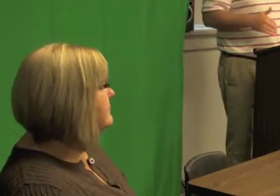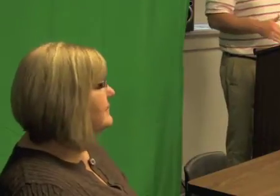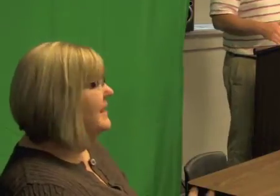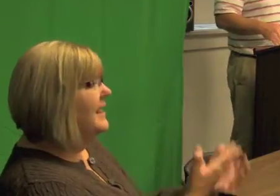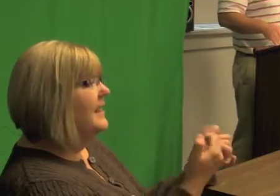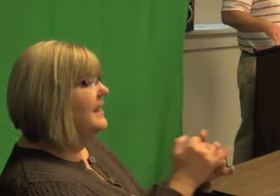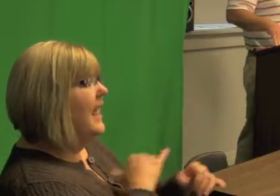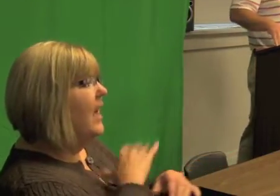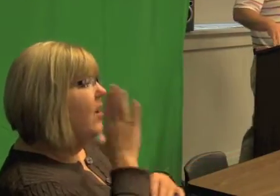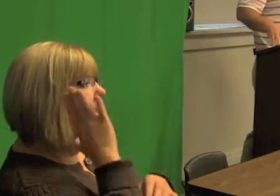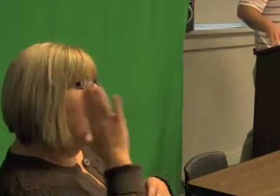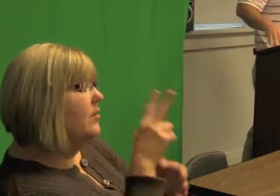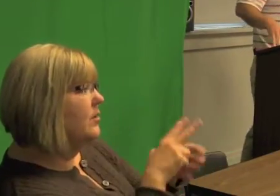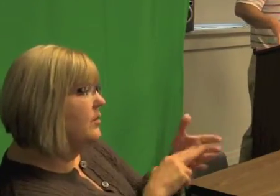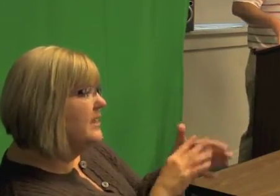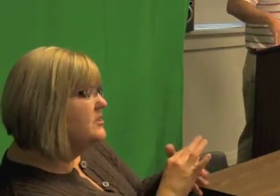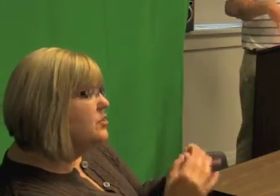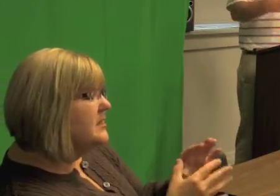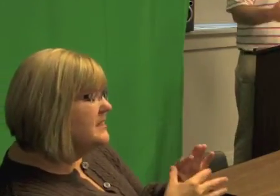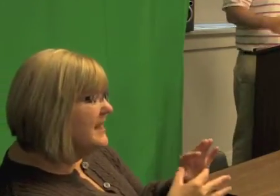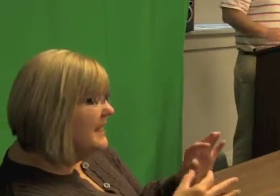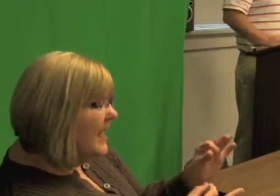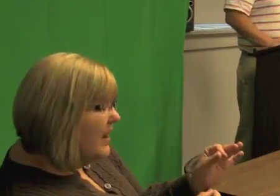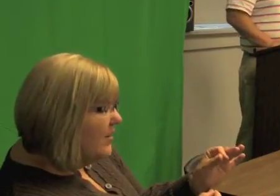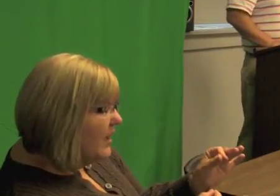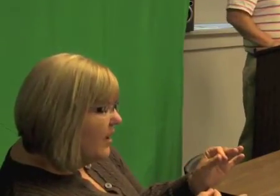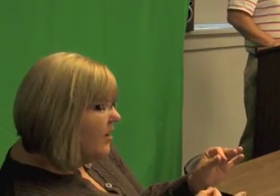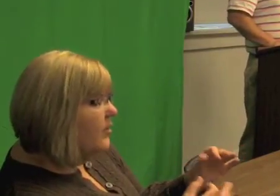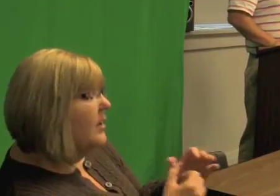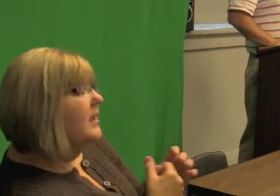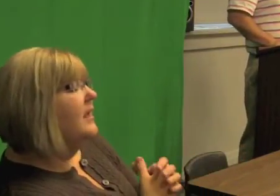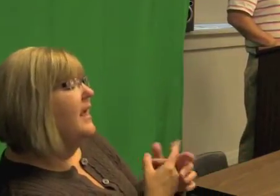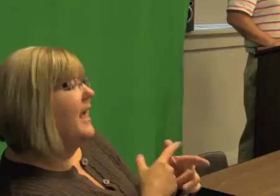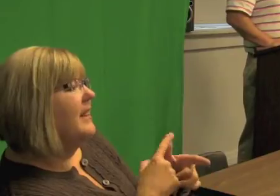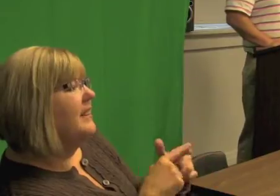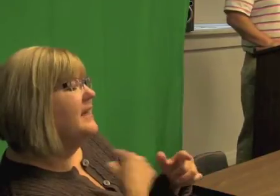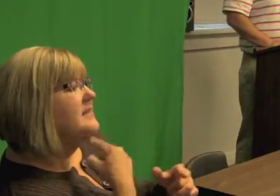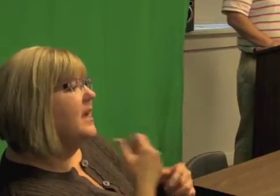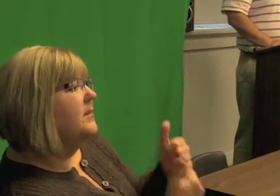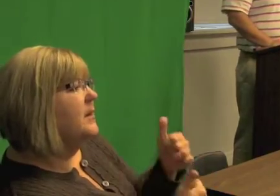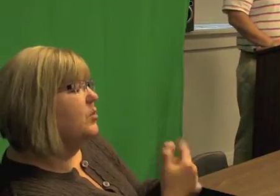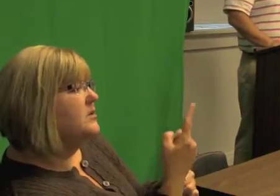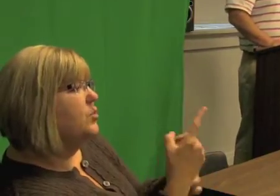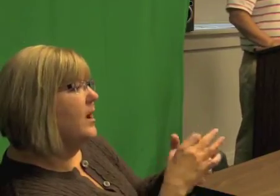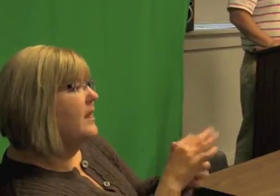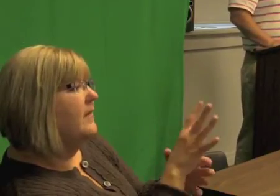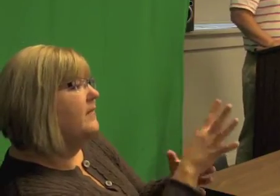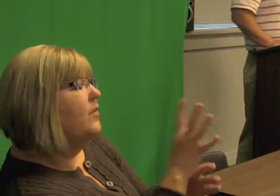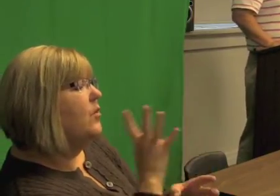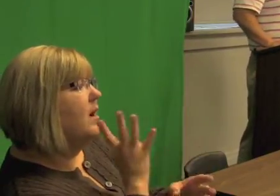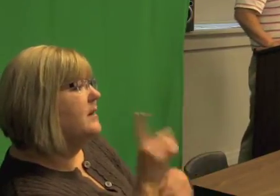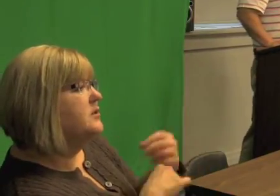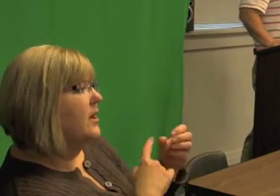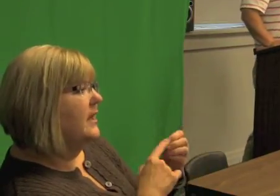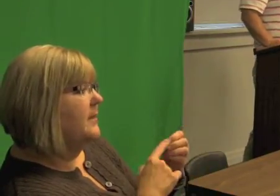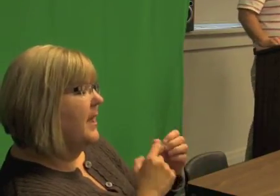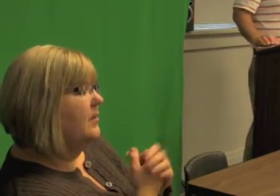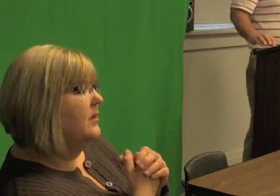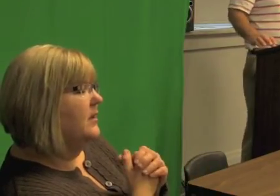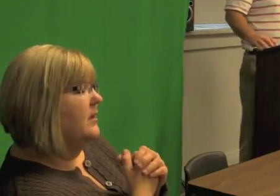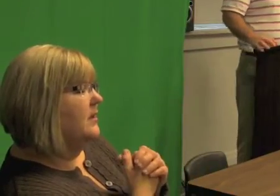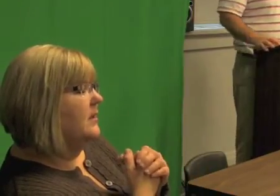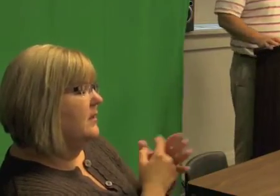Now I'm going to read you a scenario, or a statement, and you're going to tell me which one of those four I'm talking about.